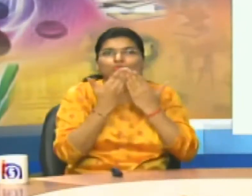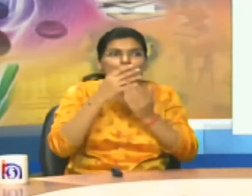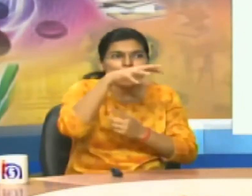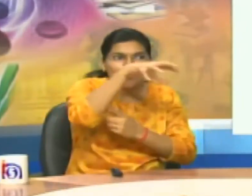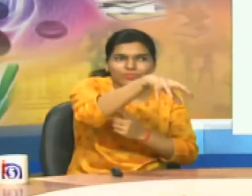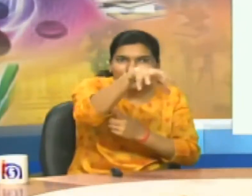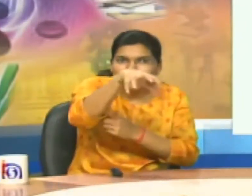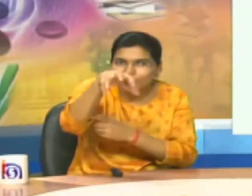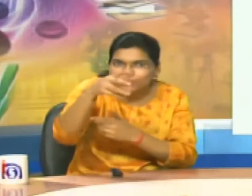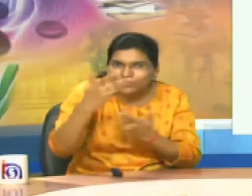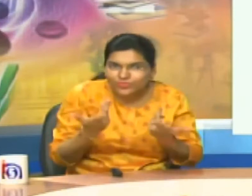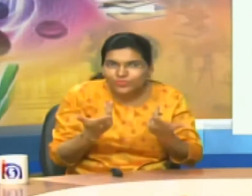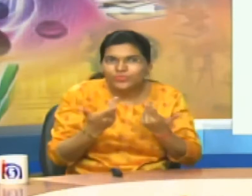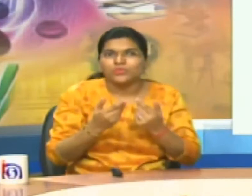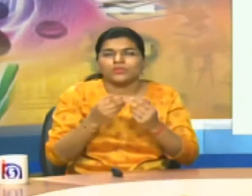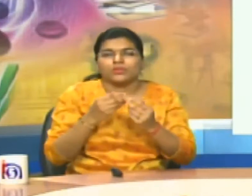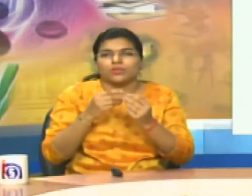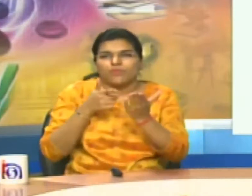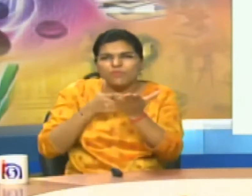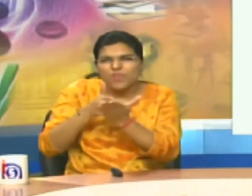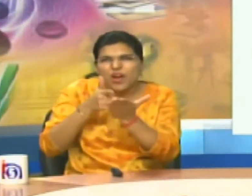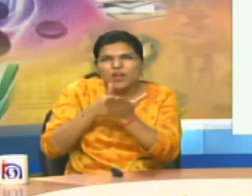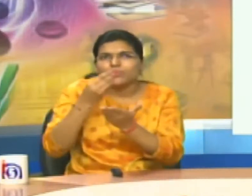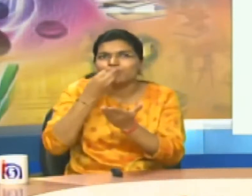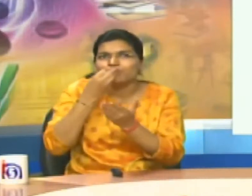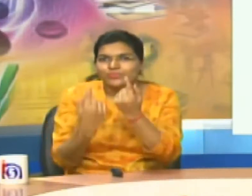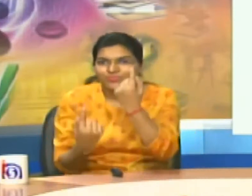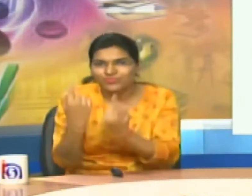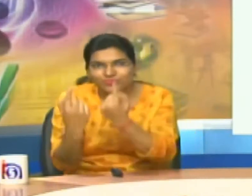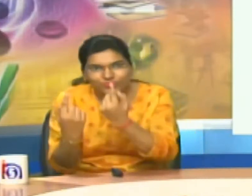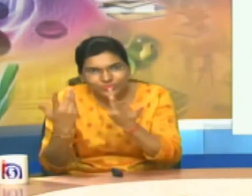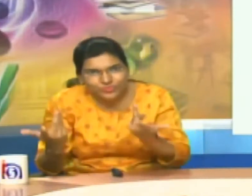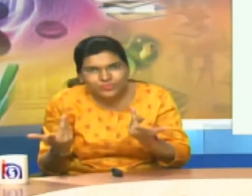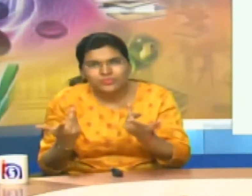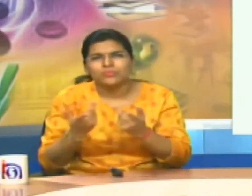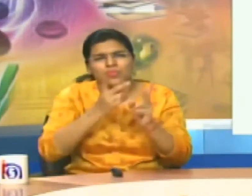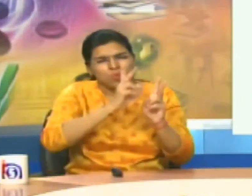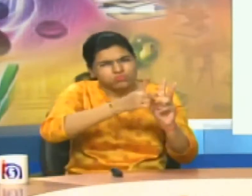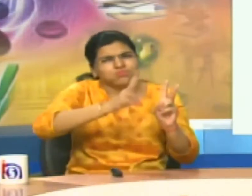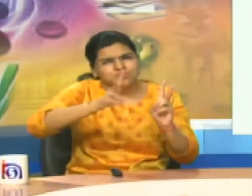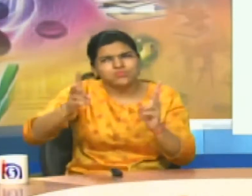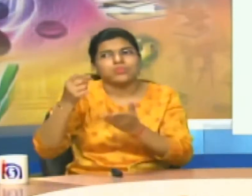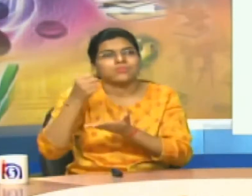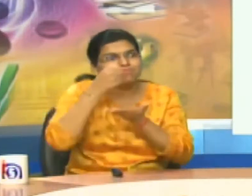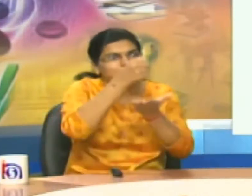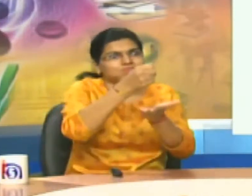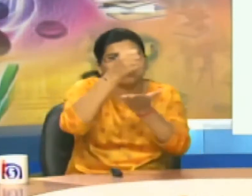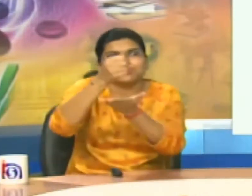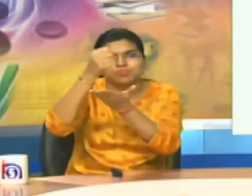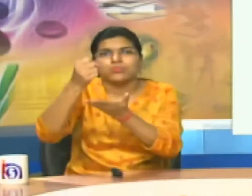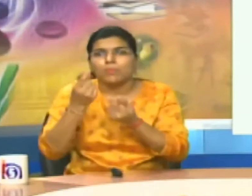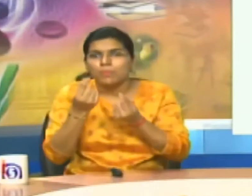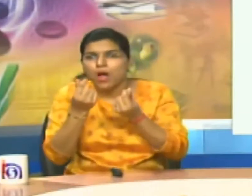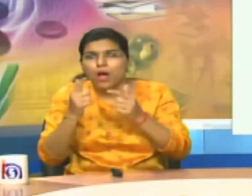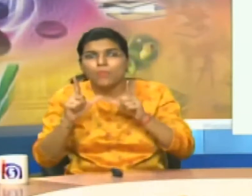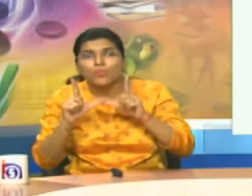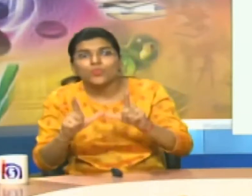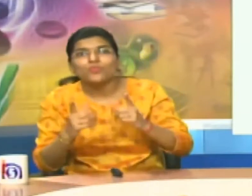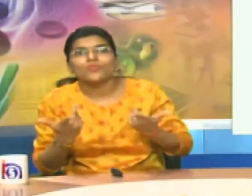expenditure, for example, making roads, making electrical connection, making parks. There are different funds given